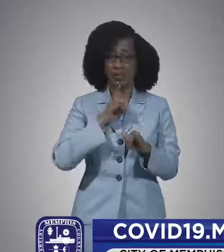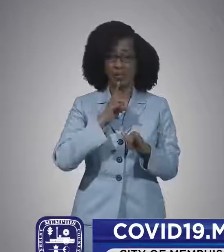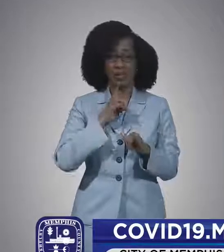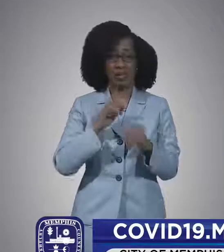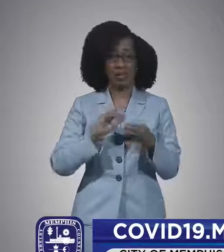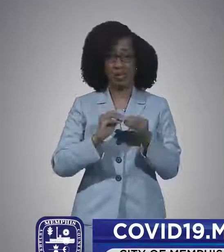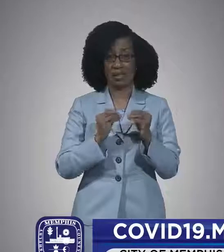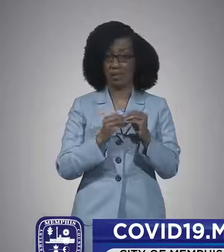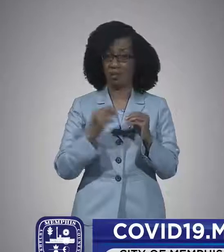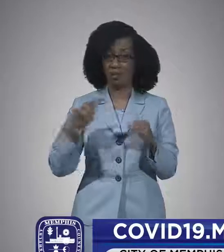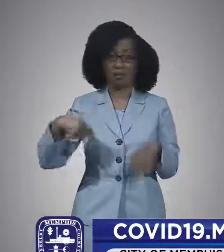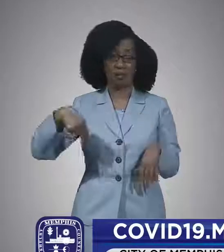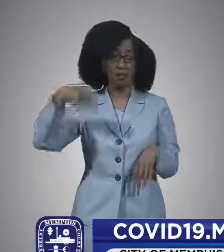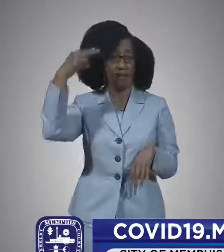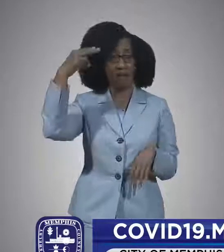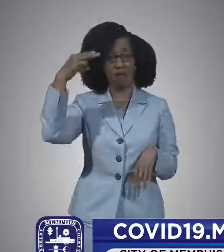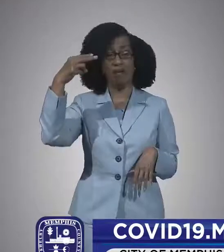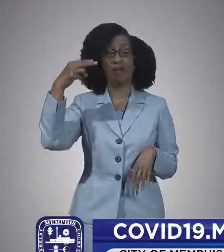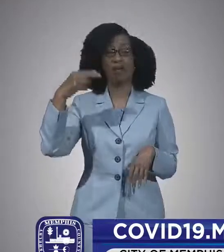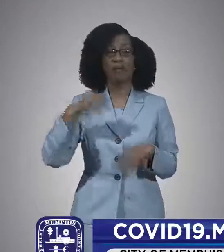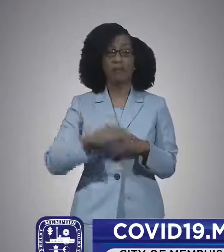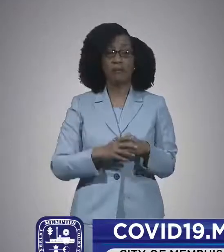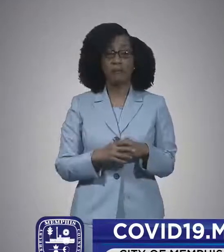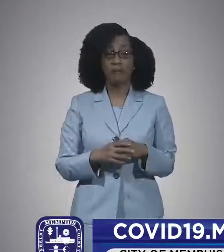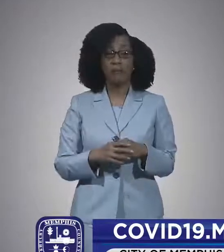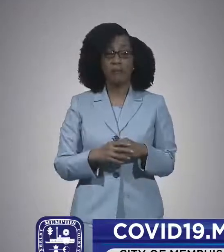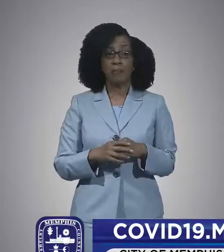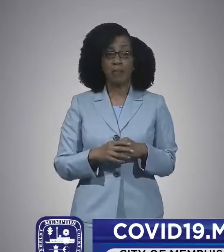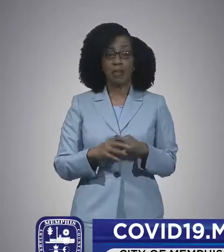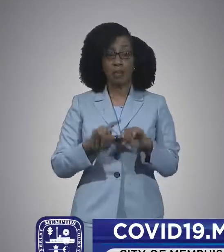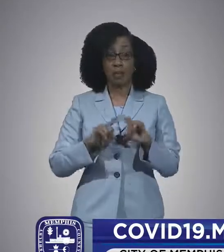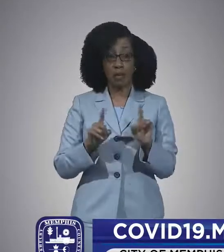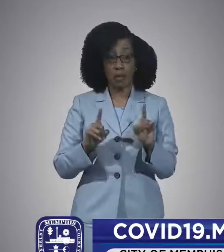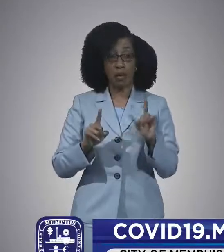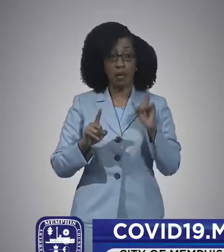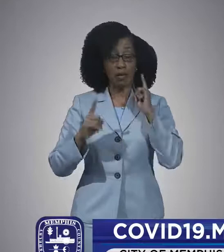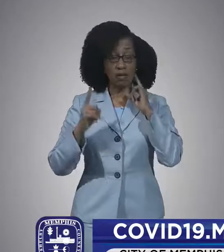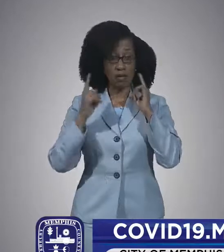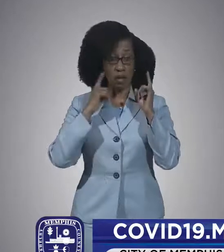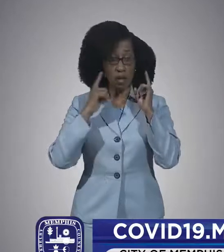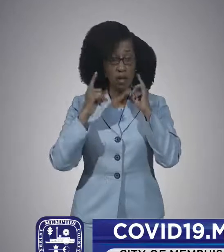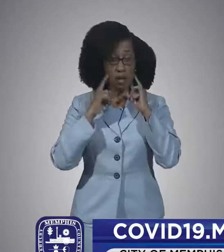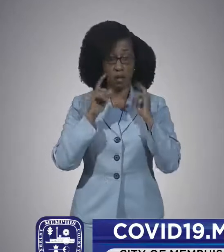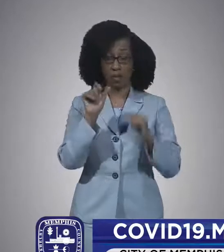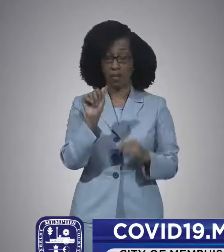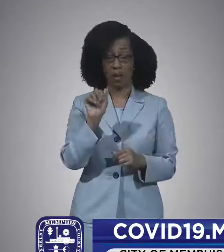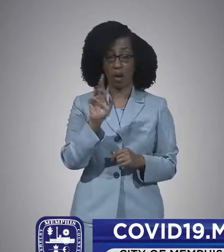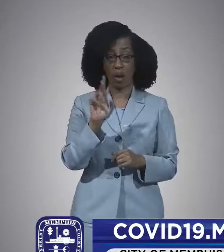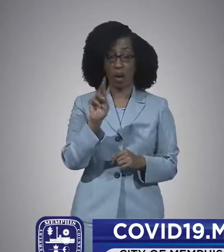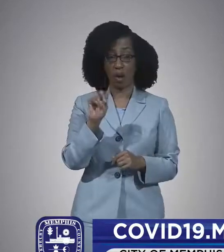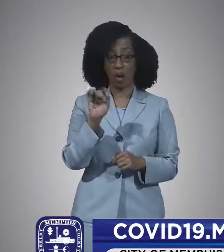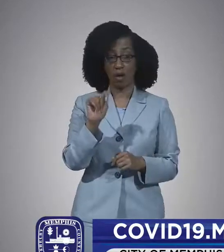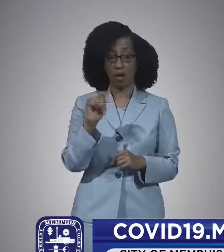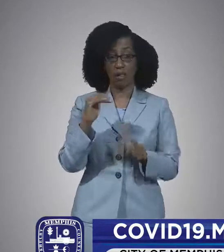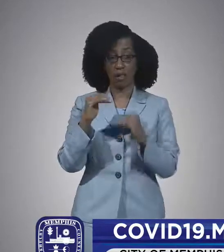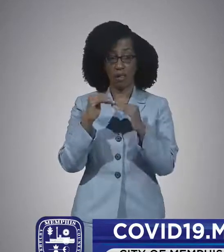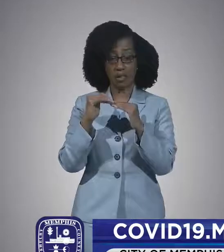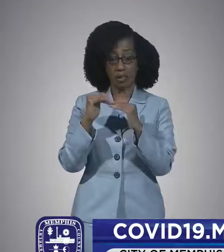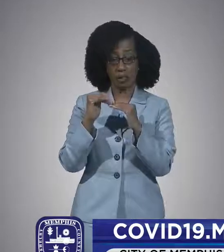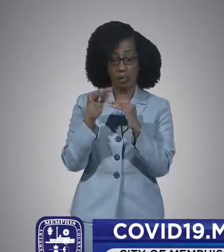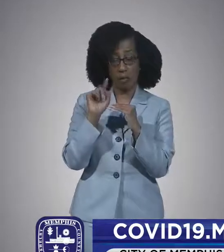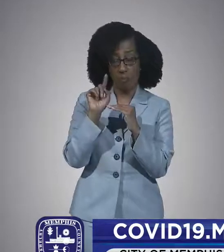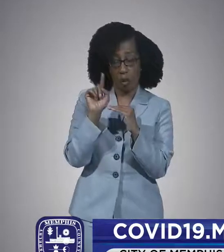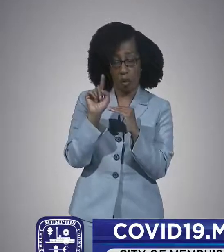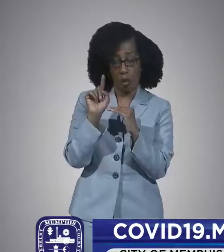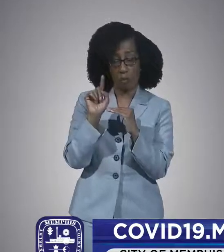are all way too high. The only promising indicator that I really have heard is that the R0 is now just above 1. We really